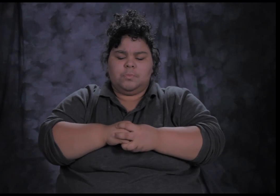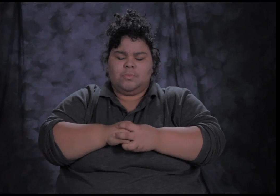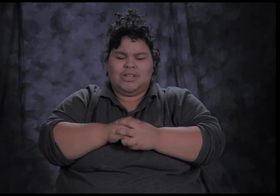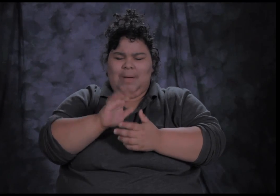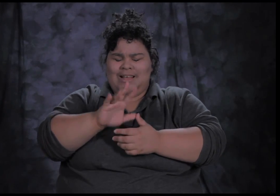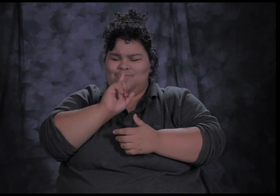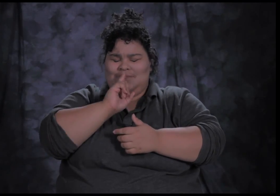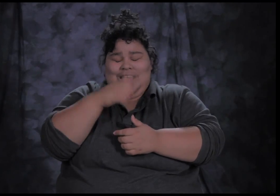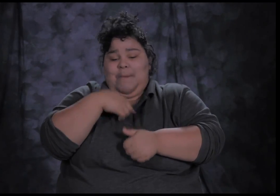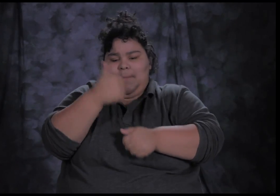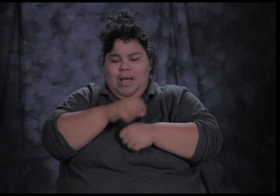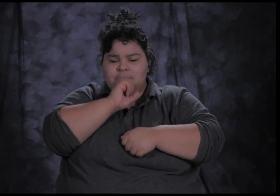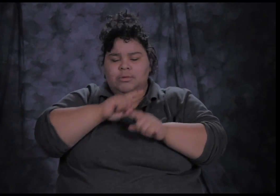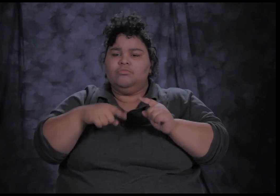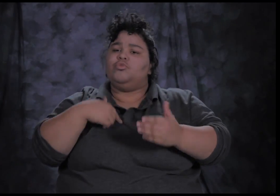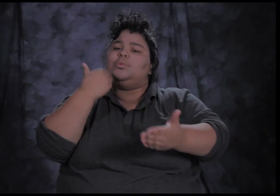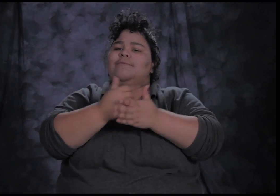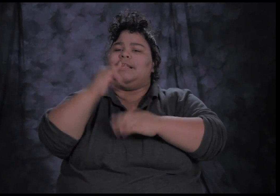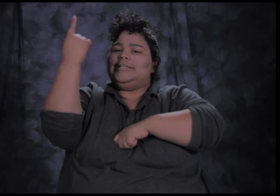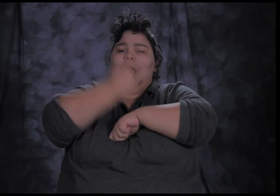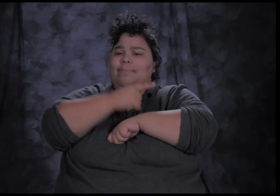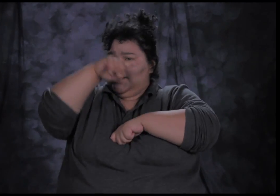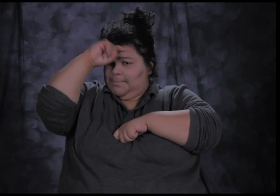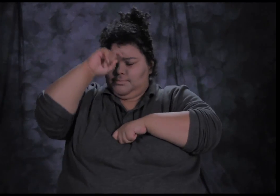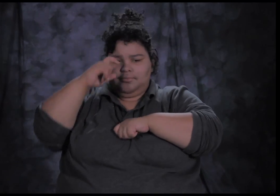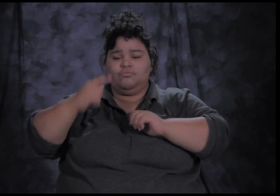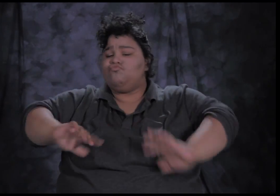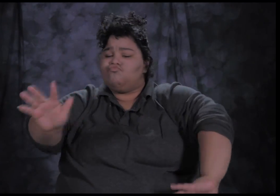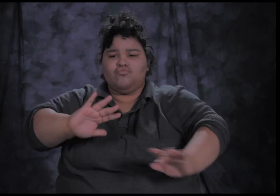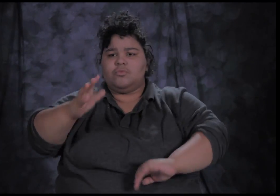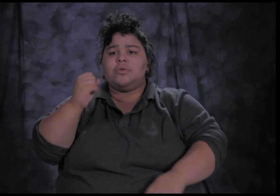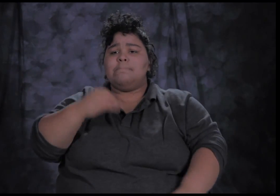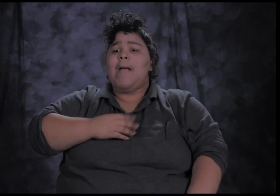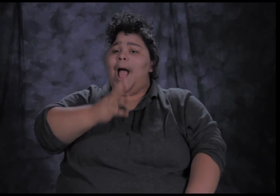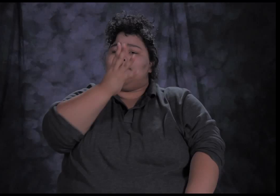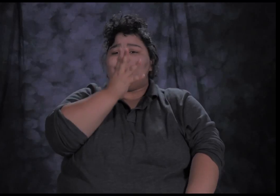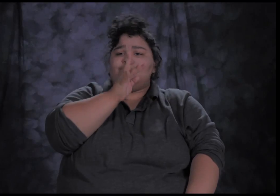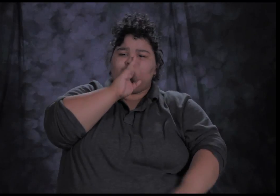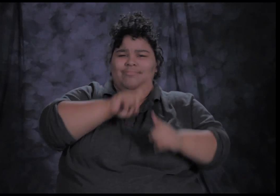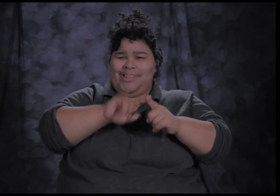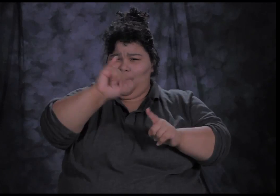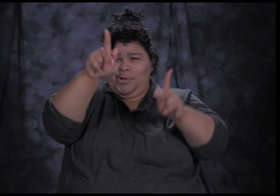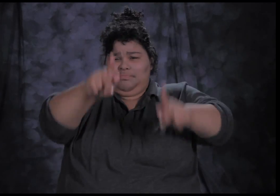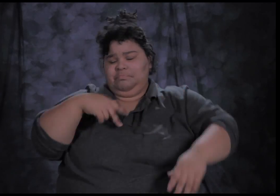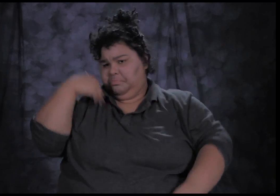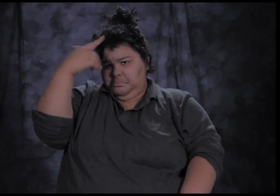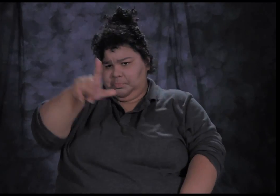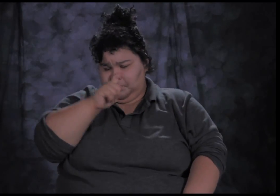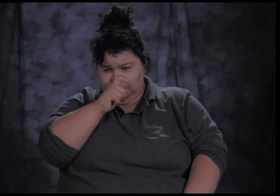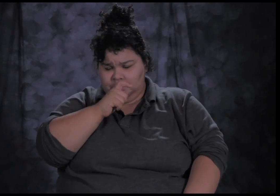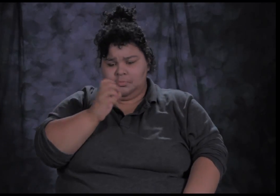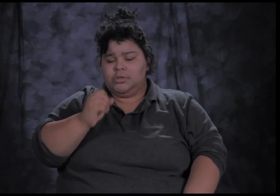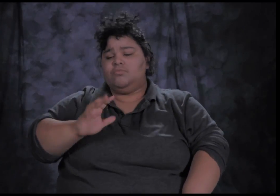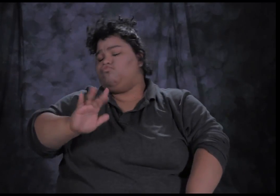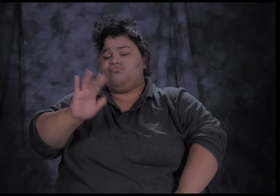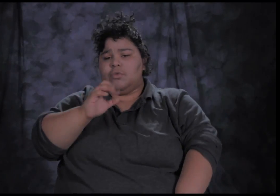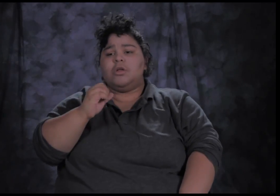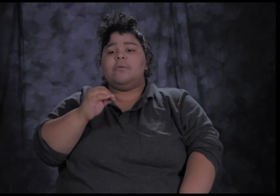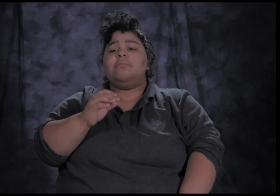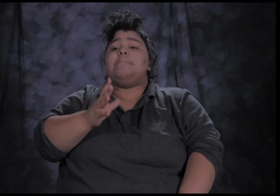I don't really remember my age, but anyway, I was there at school. And my mom comes and she's talking to some guy. I don't know